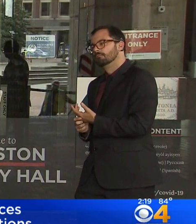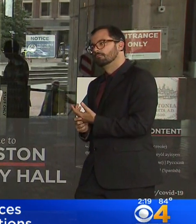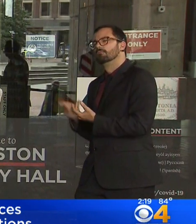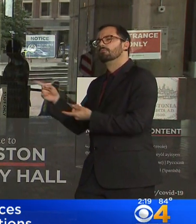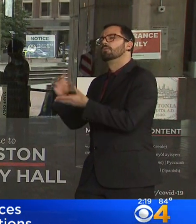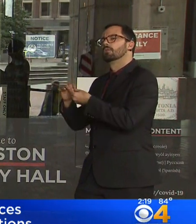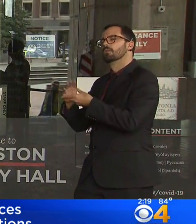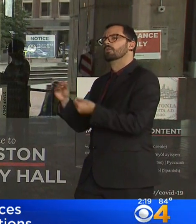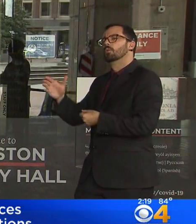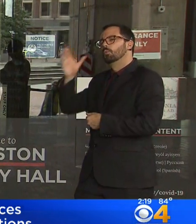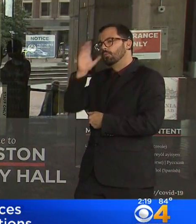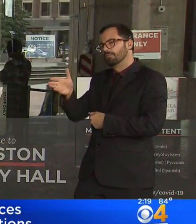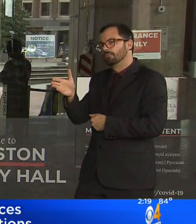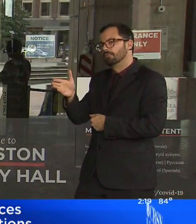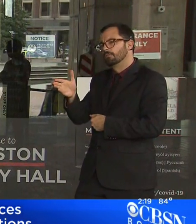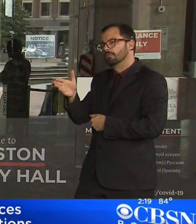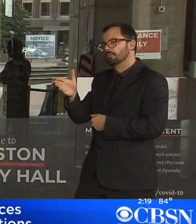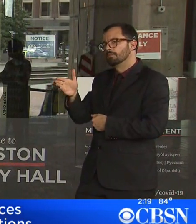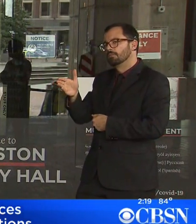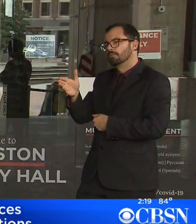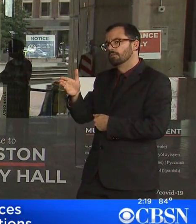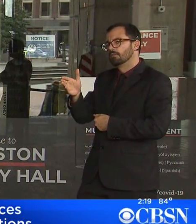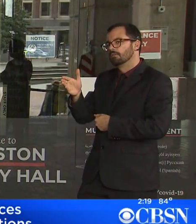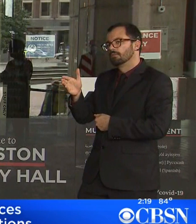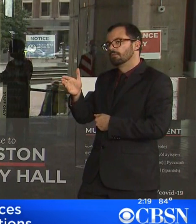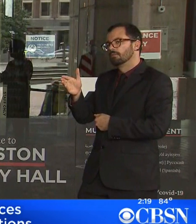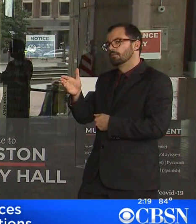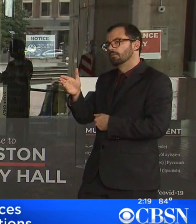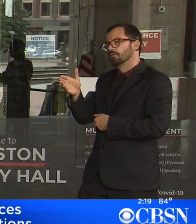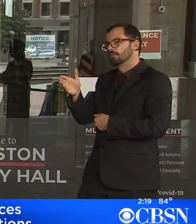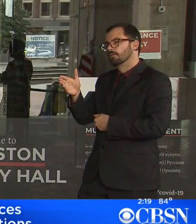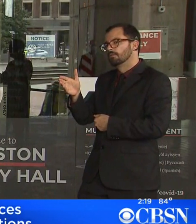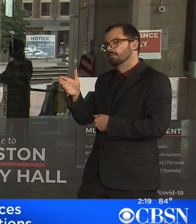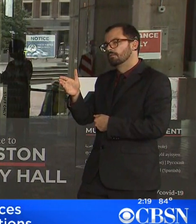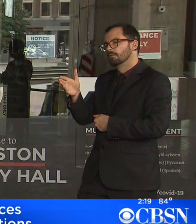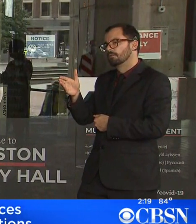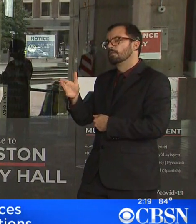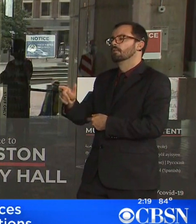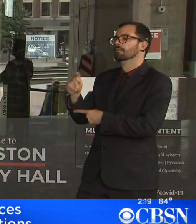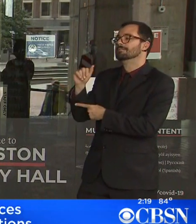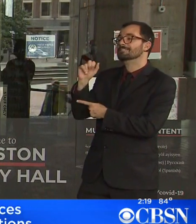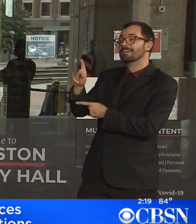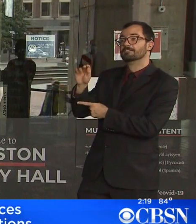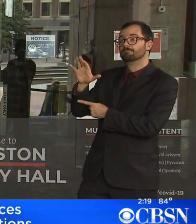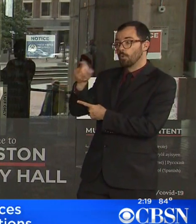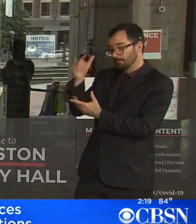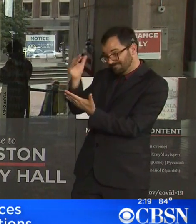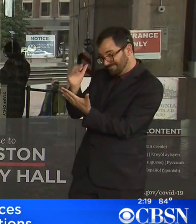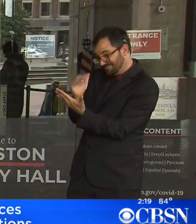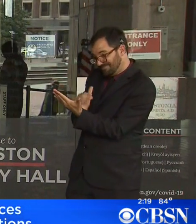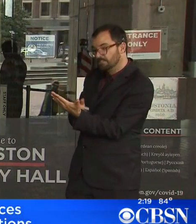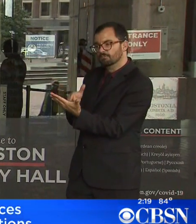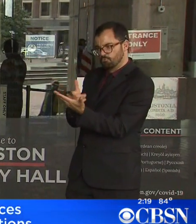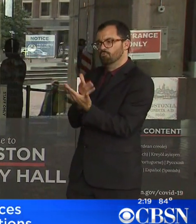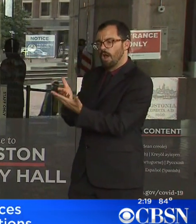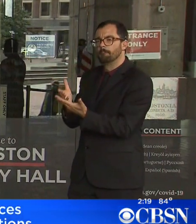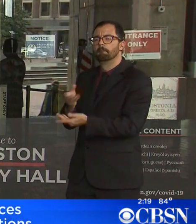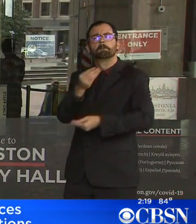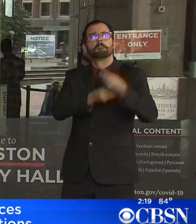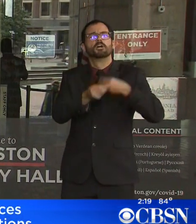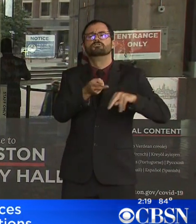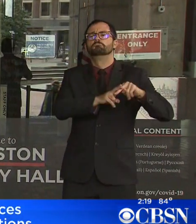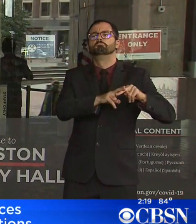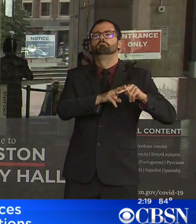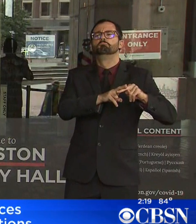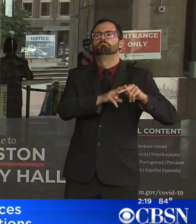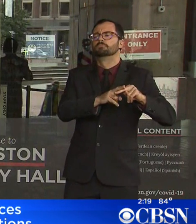budget. Is that possible? I don't remember seeing that in the recommendations, but that's something that we're going to see. I mean, one thing that's